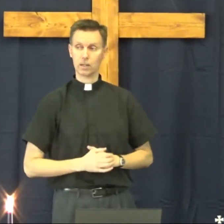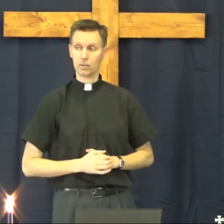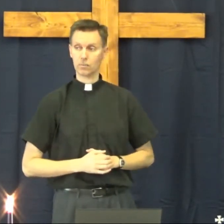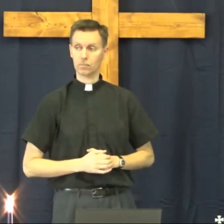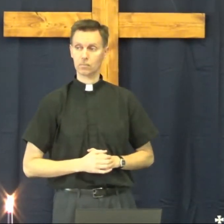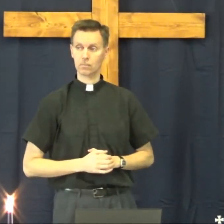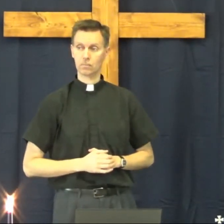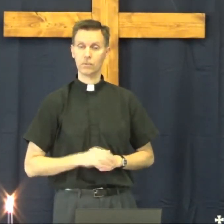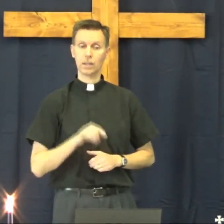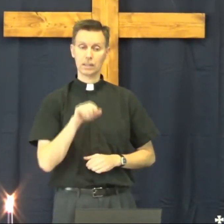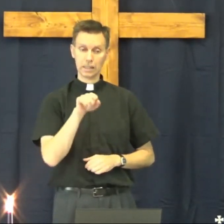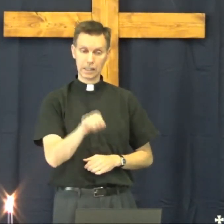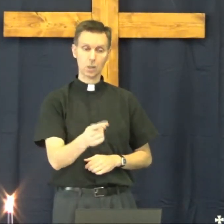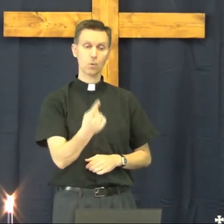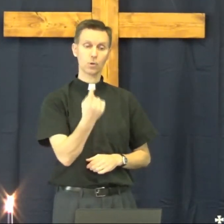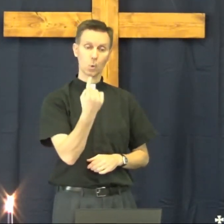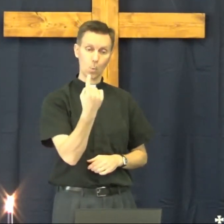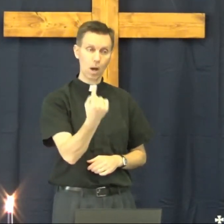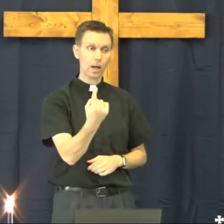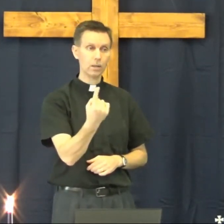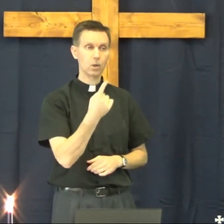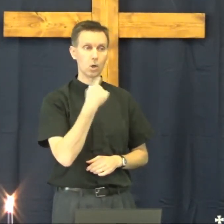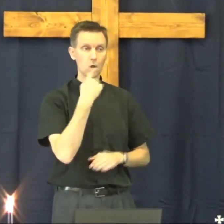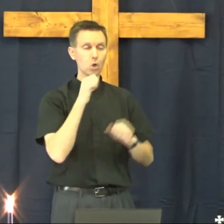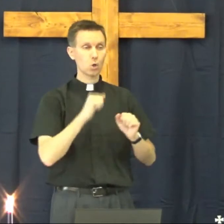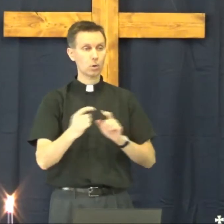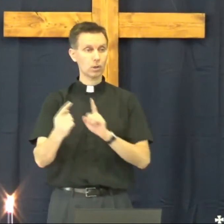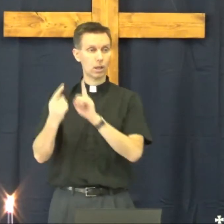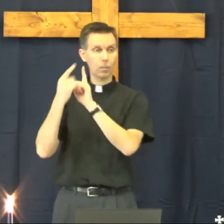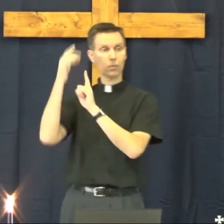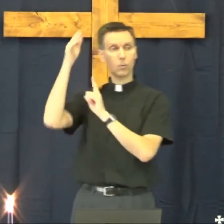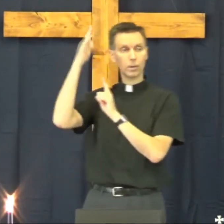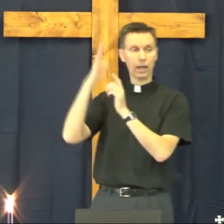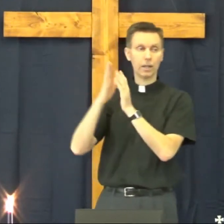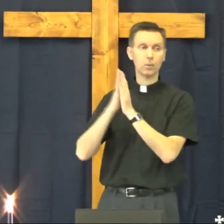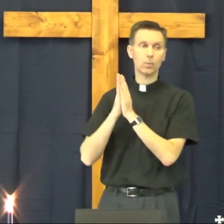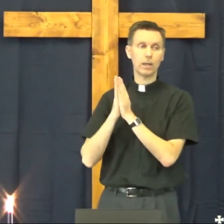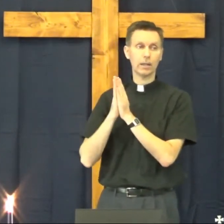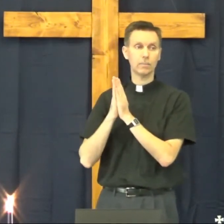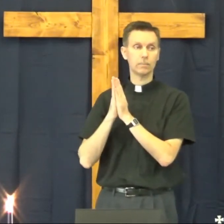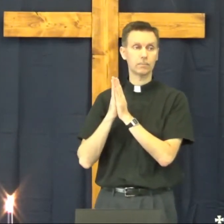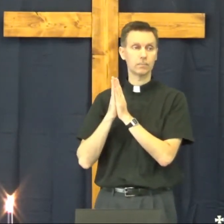representative, that he was the one who could come before God to pray.